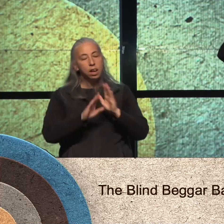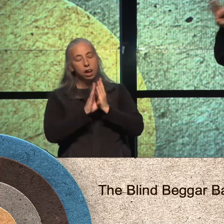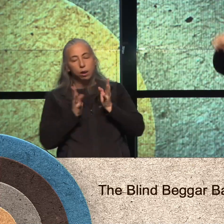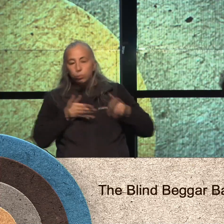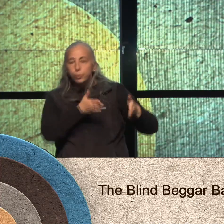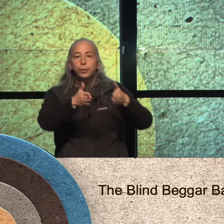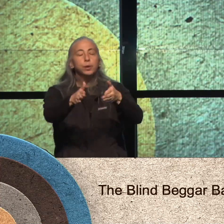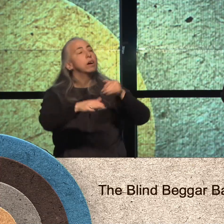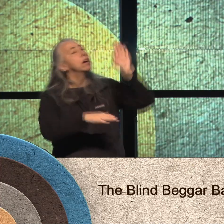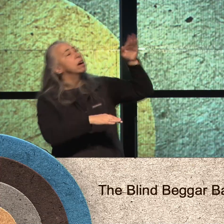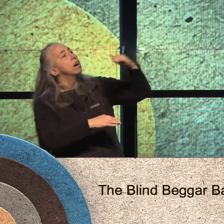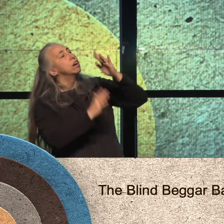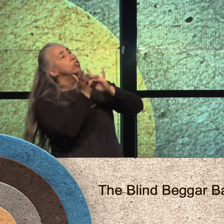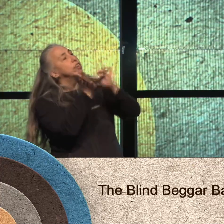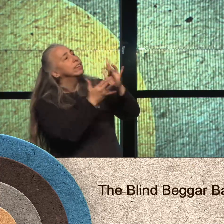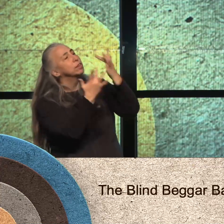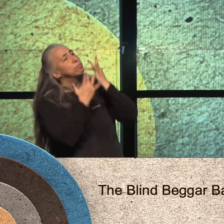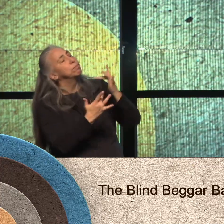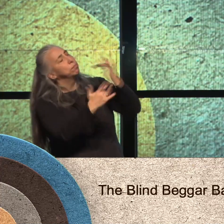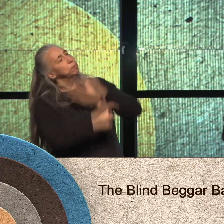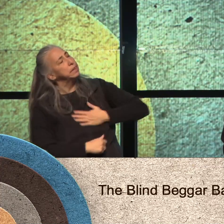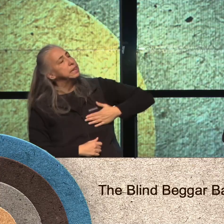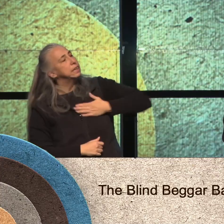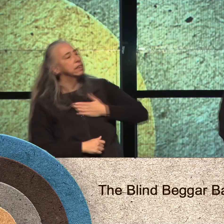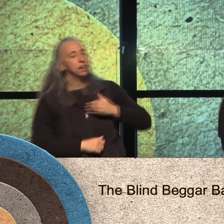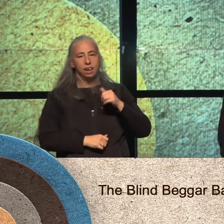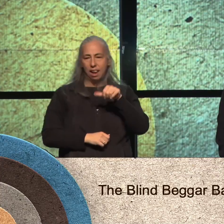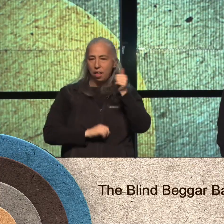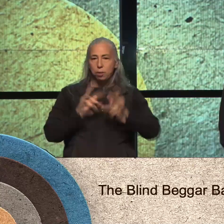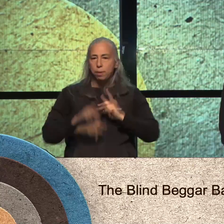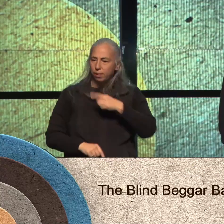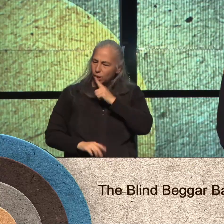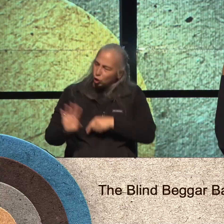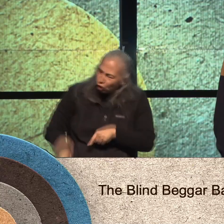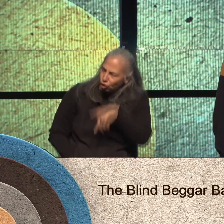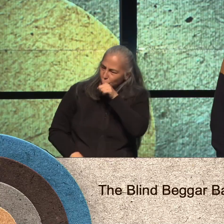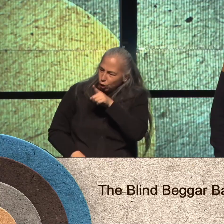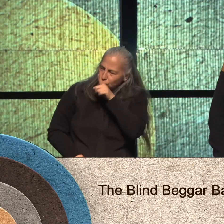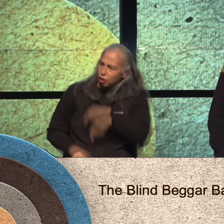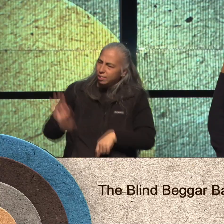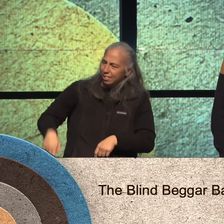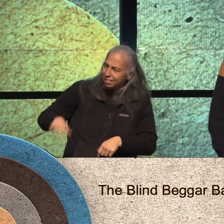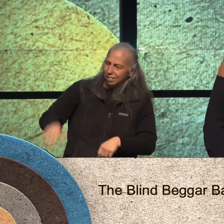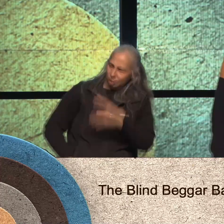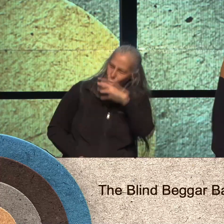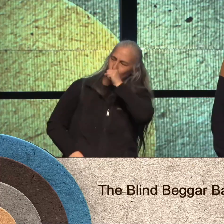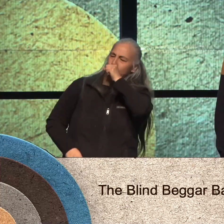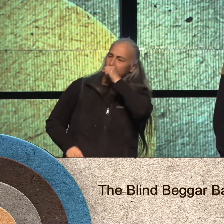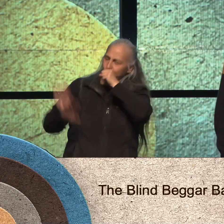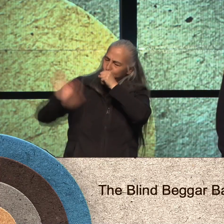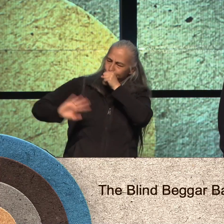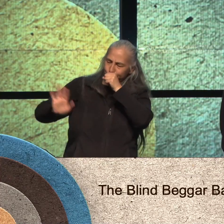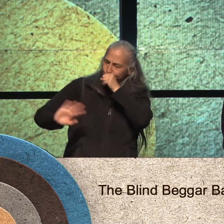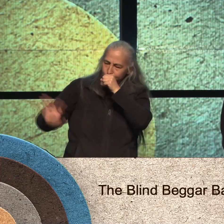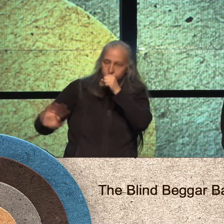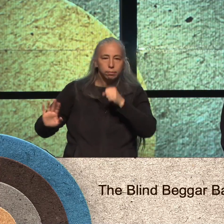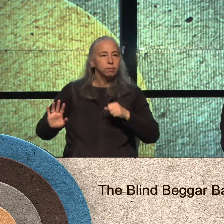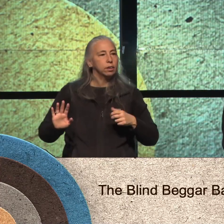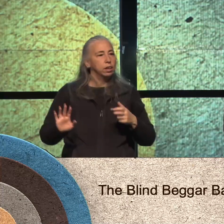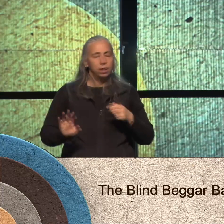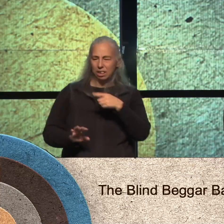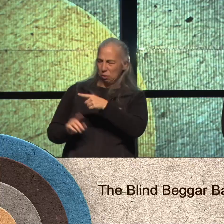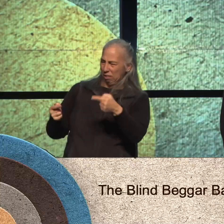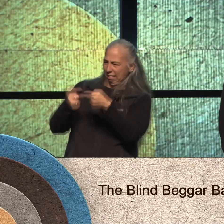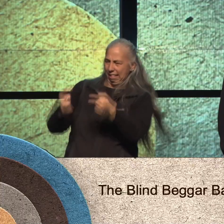of David, have mercy on me. And what was everybody around him doing? Shut it down. Shut it down, Bartimaeus. You're a